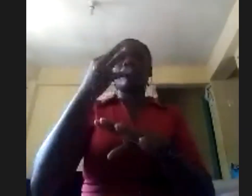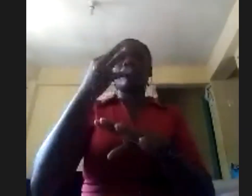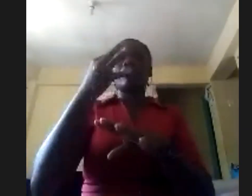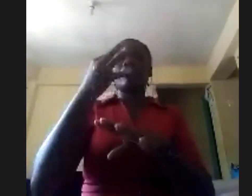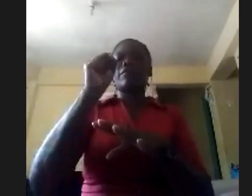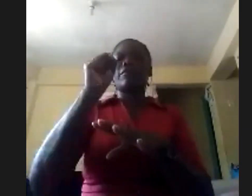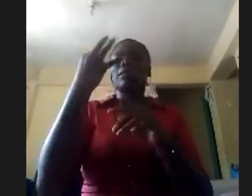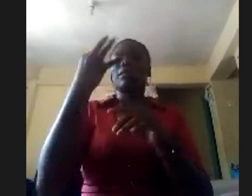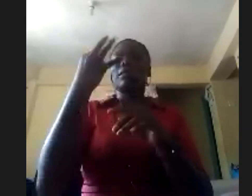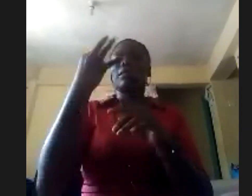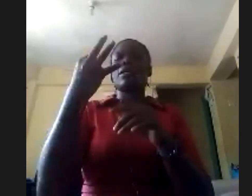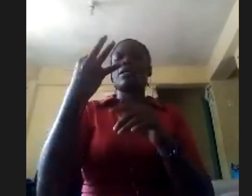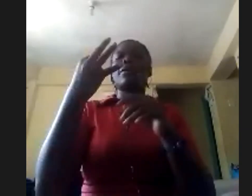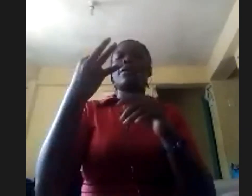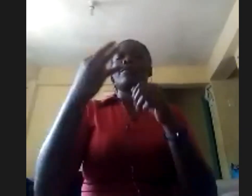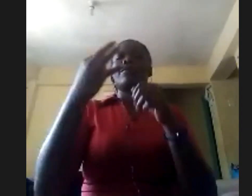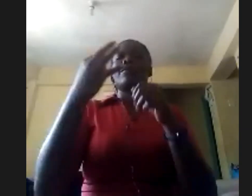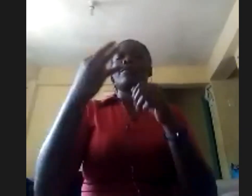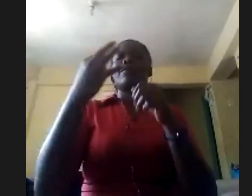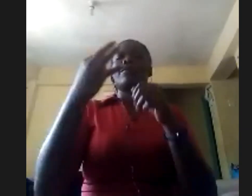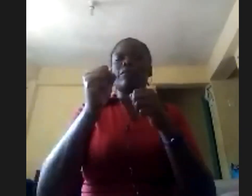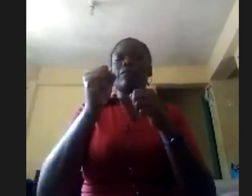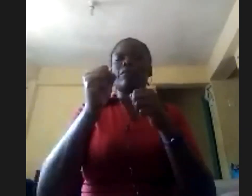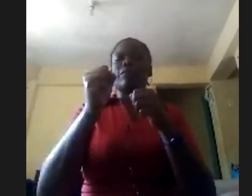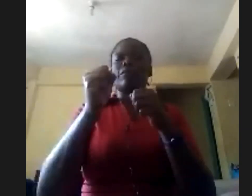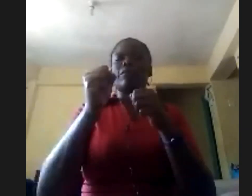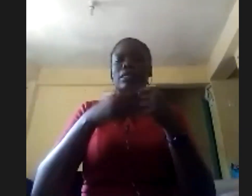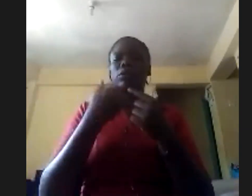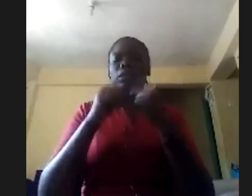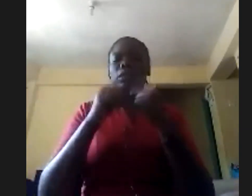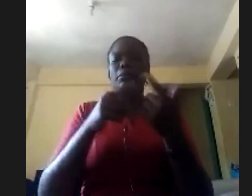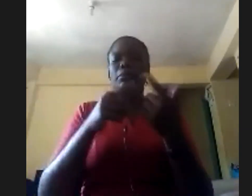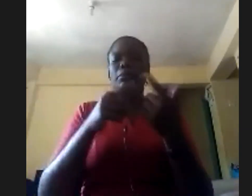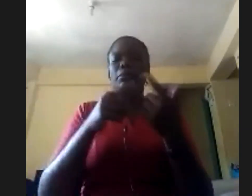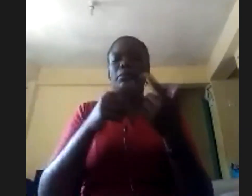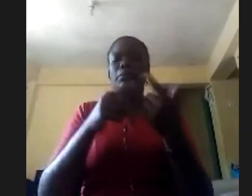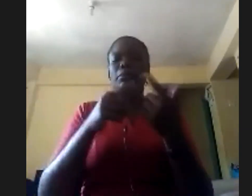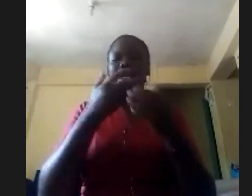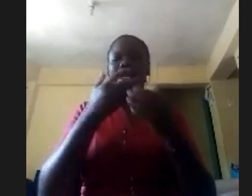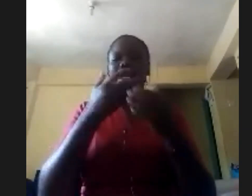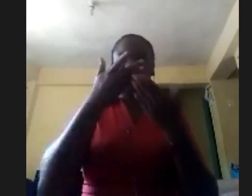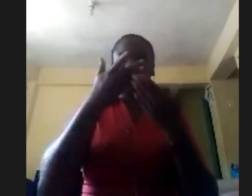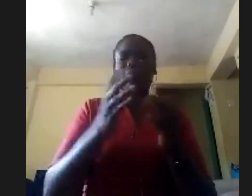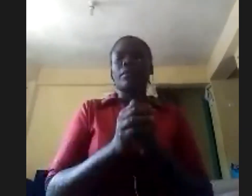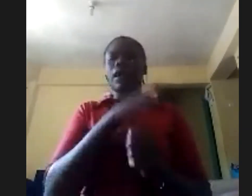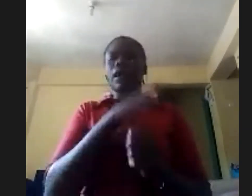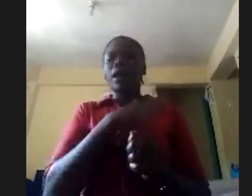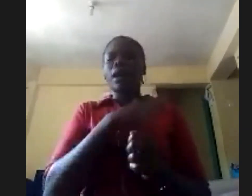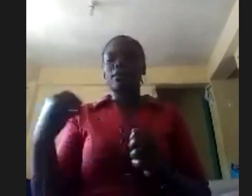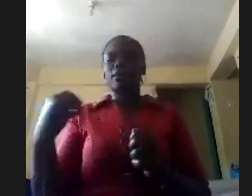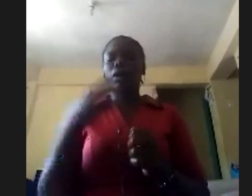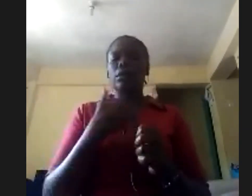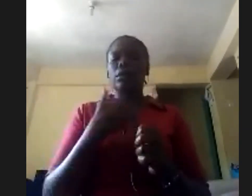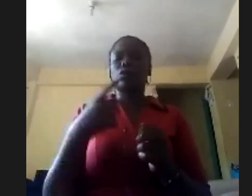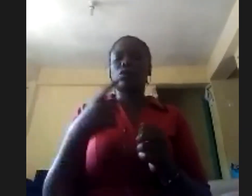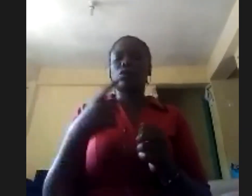good enough. We delve now into the question and answer, and I would wish to go through what I